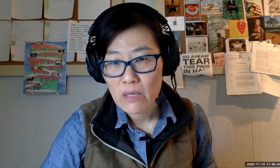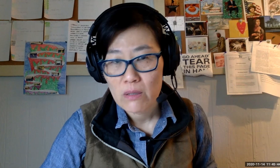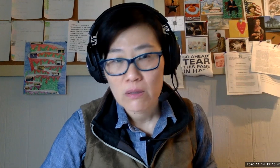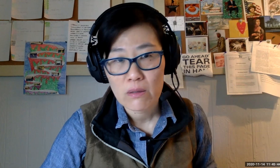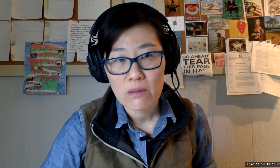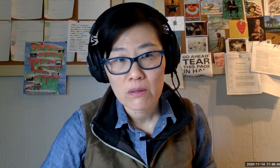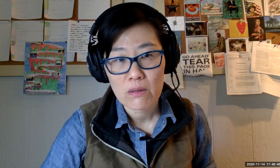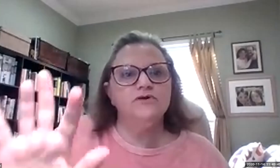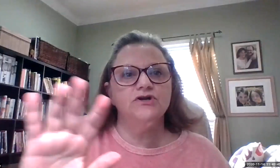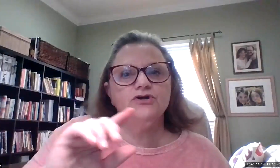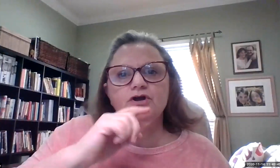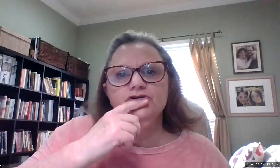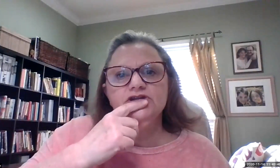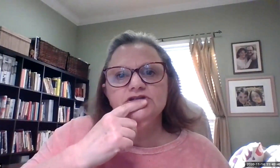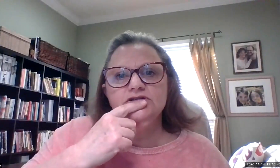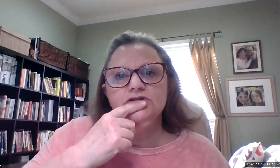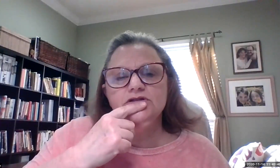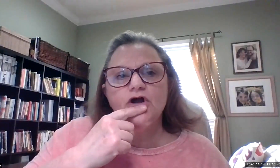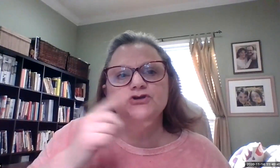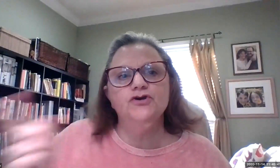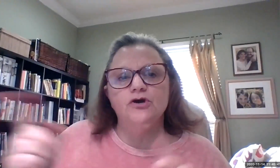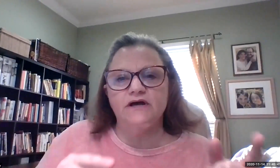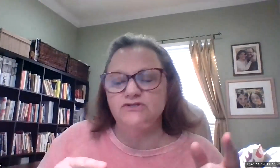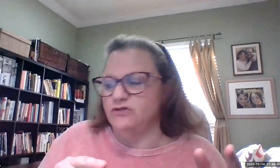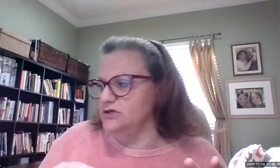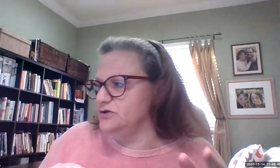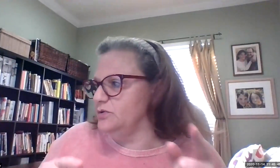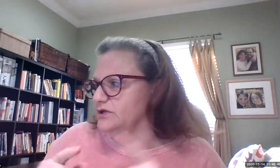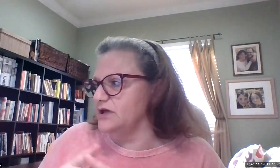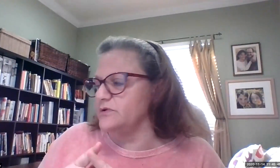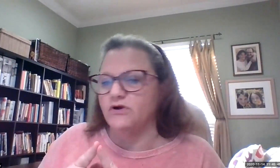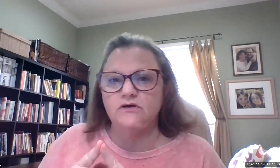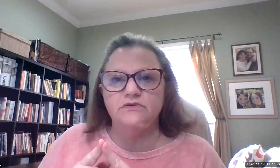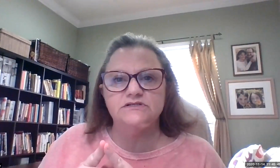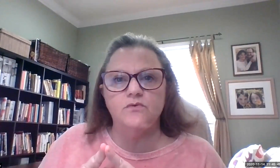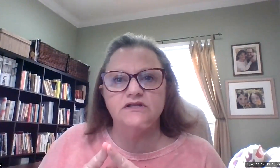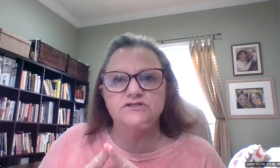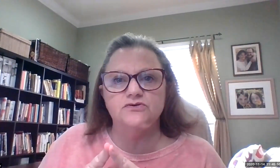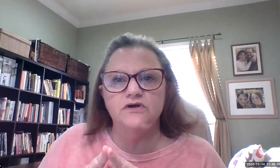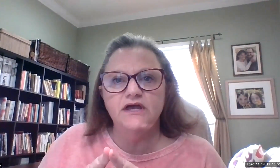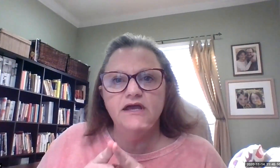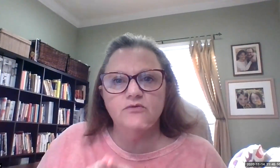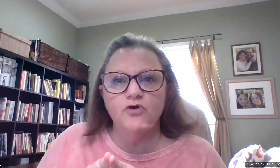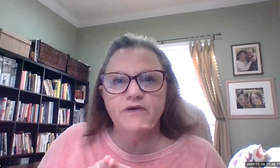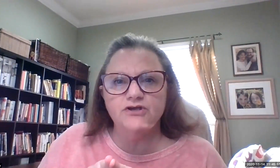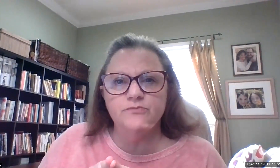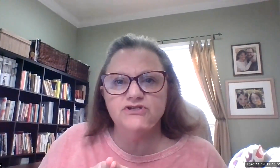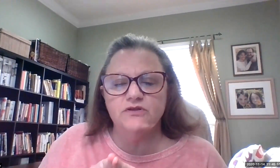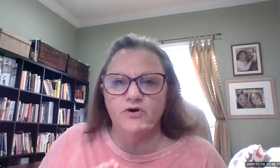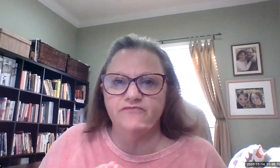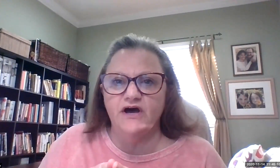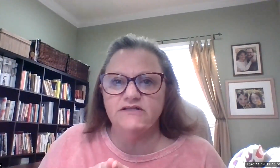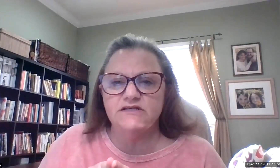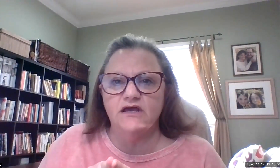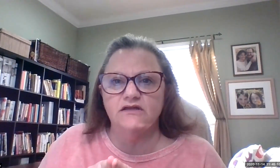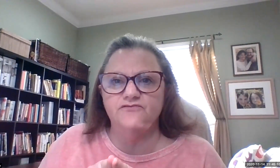Meh. I have a question. Are you Yes. gonna go back to the query letter we worked on? Because I wanted to hear more about, you mentioned